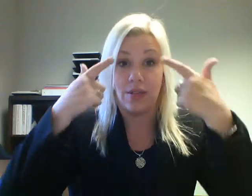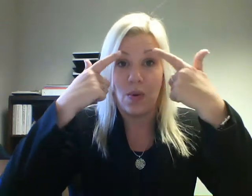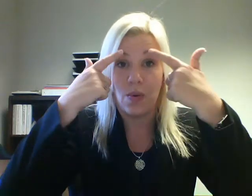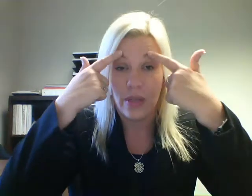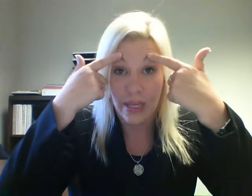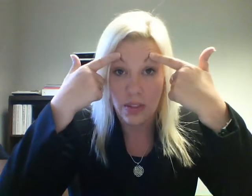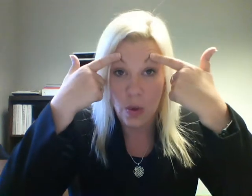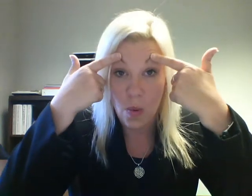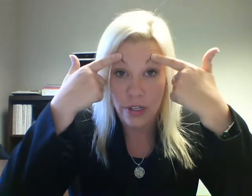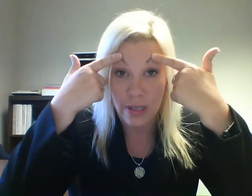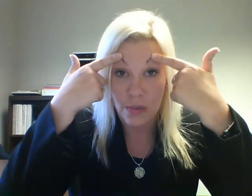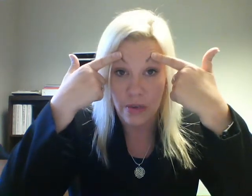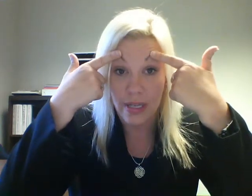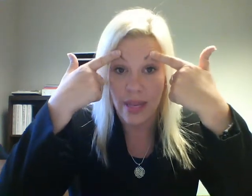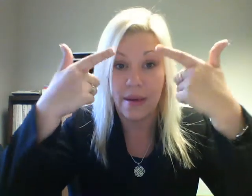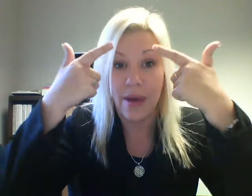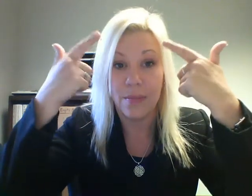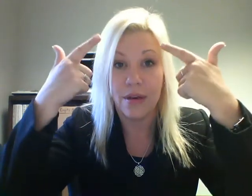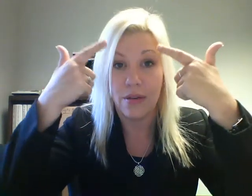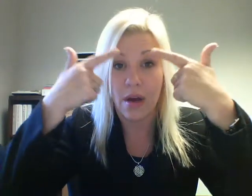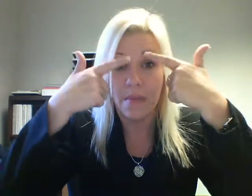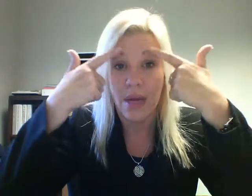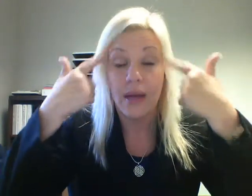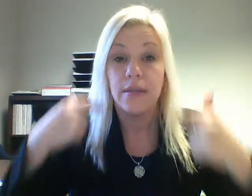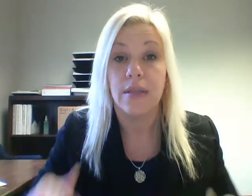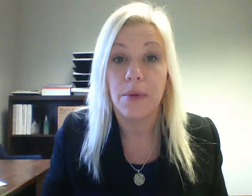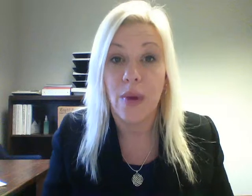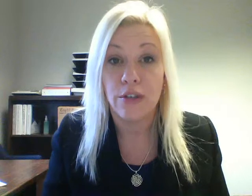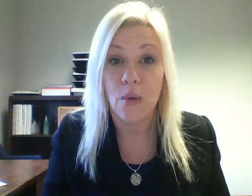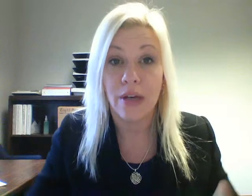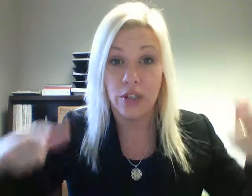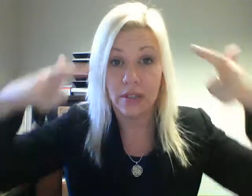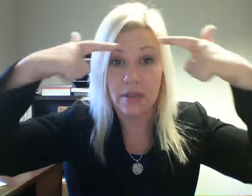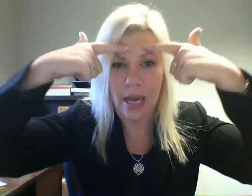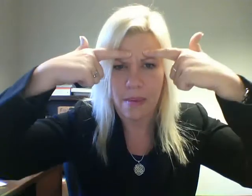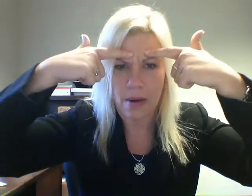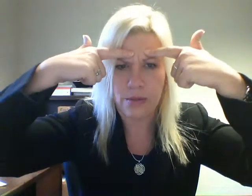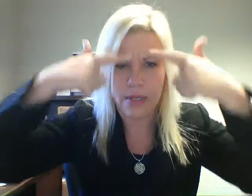So yes, no questions, when you sign them, eyebrows are up. WH questions, eyebrows are down.